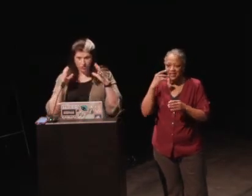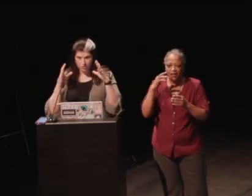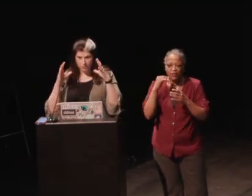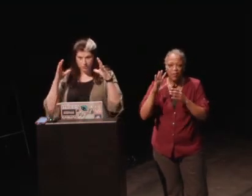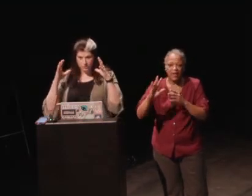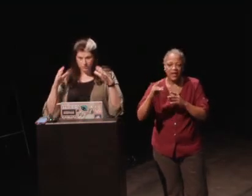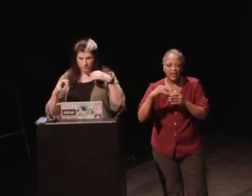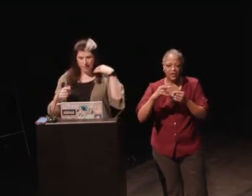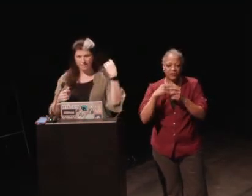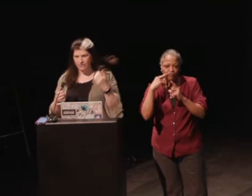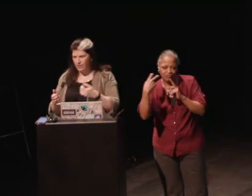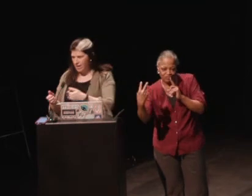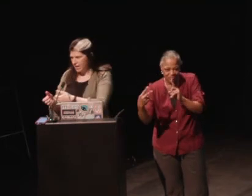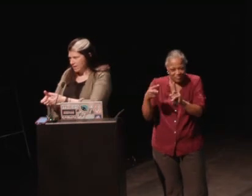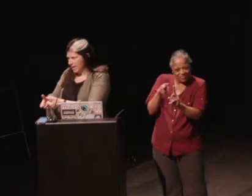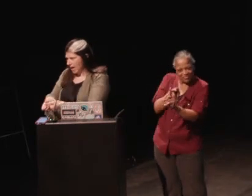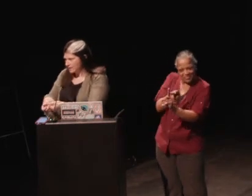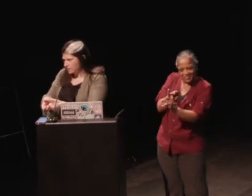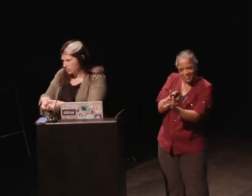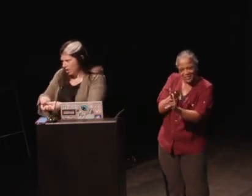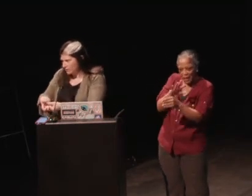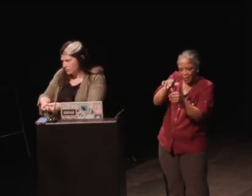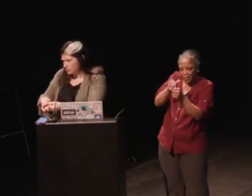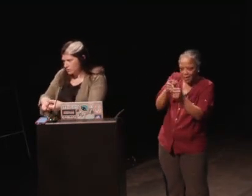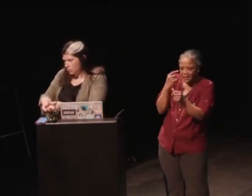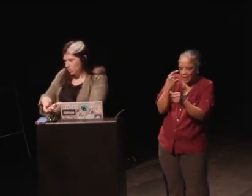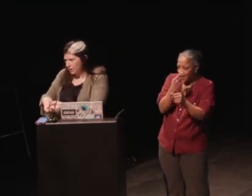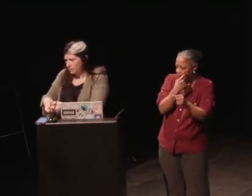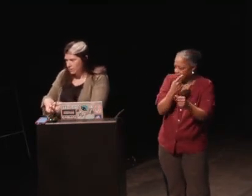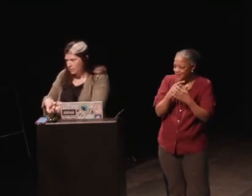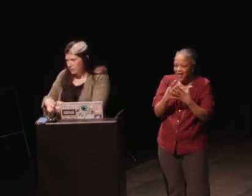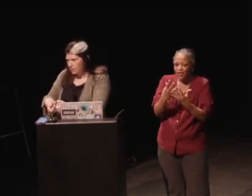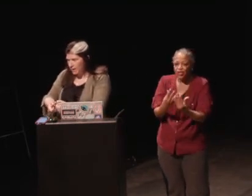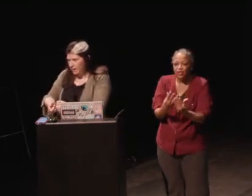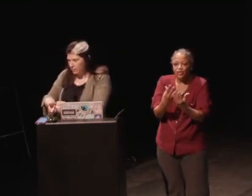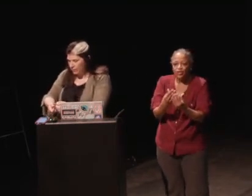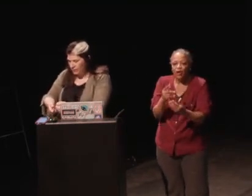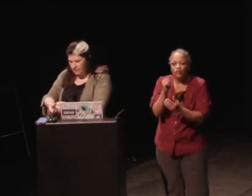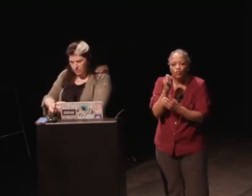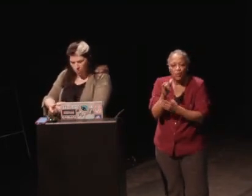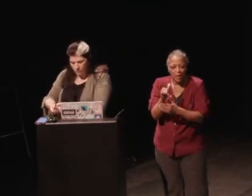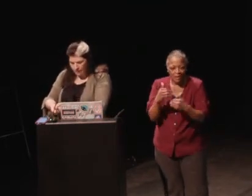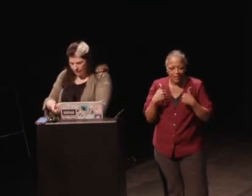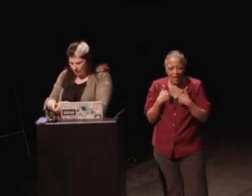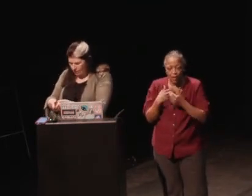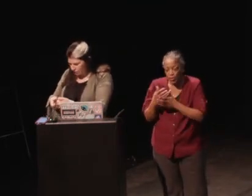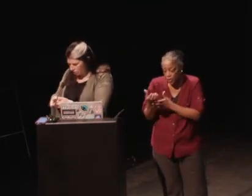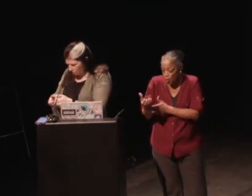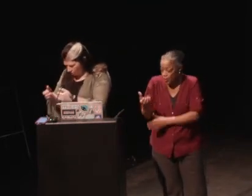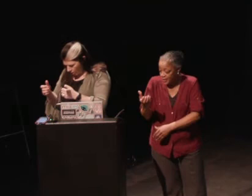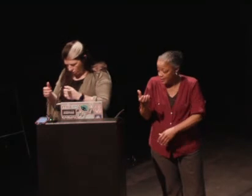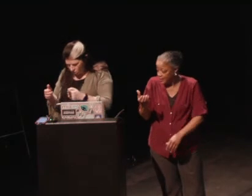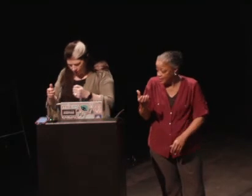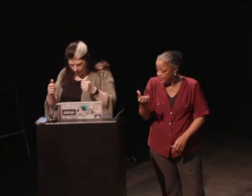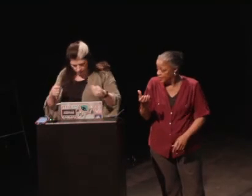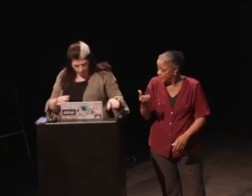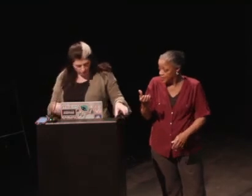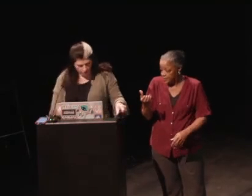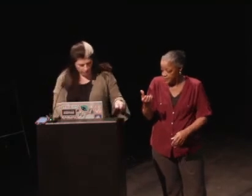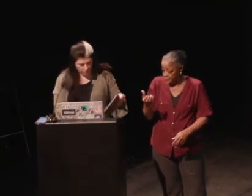his first person perspective, and he has a soft toy, an animal that he's holding. And so